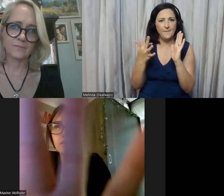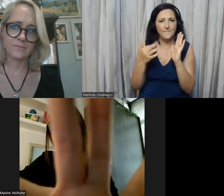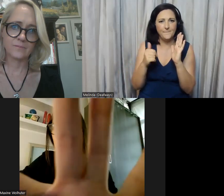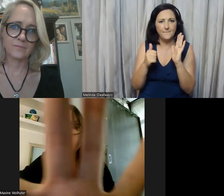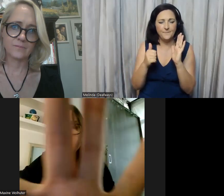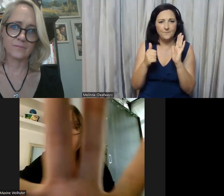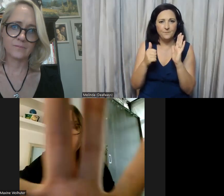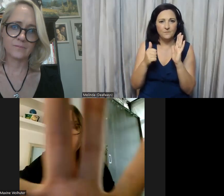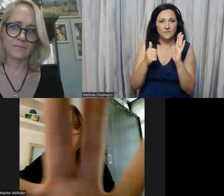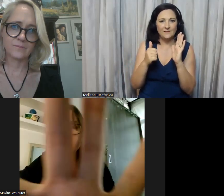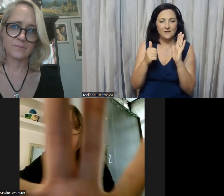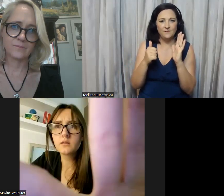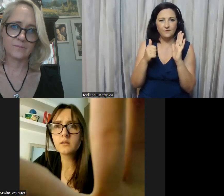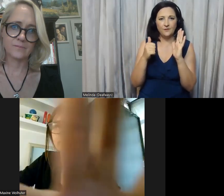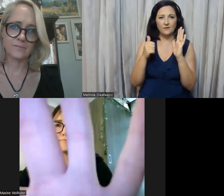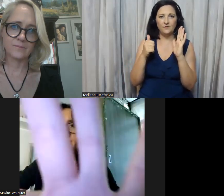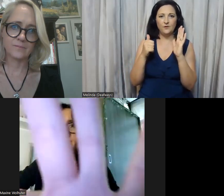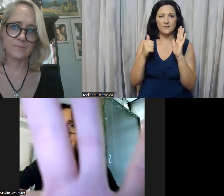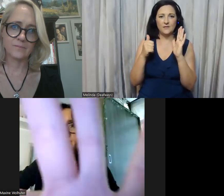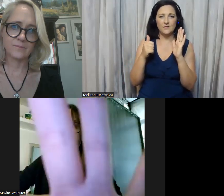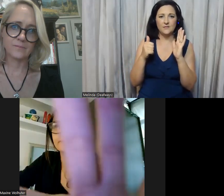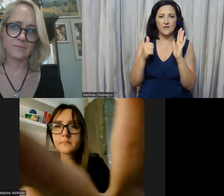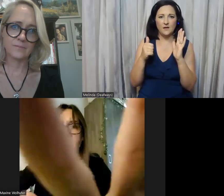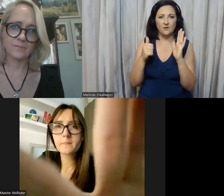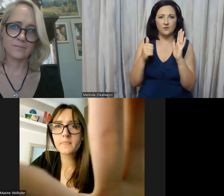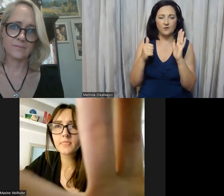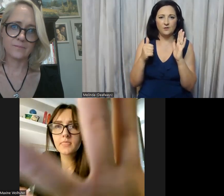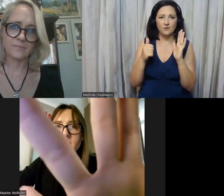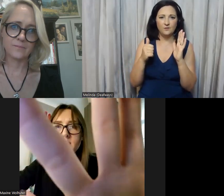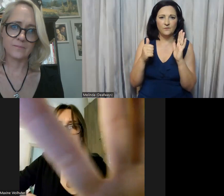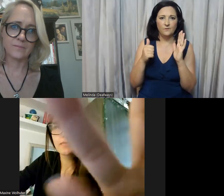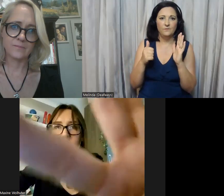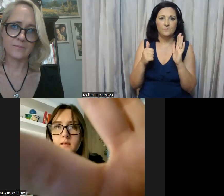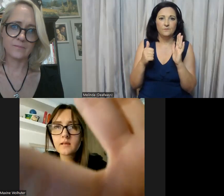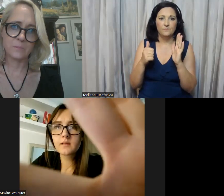swap. Ek dink die foon is anders as die rekenaar.